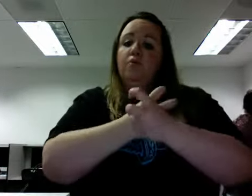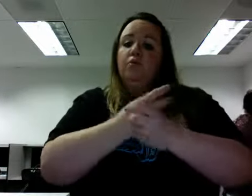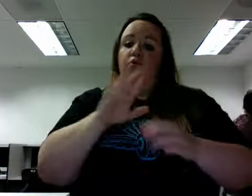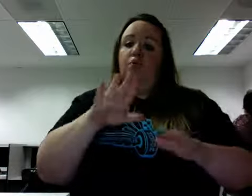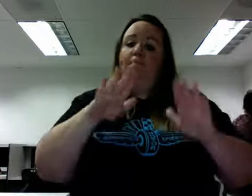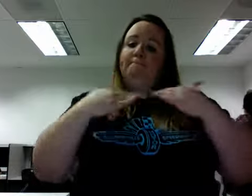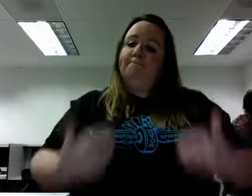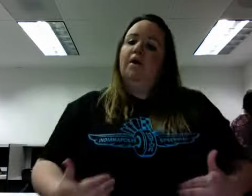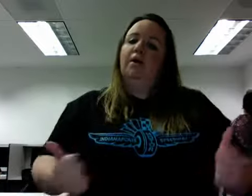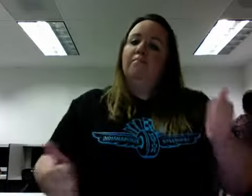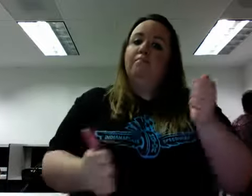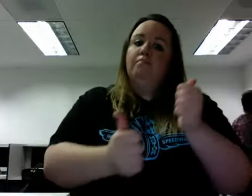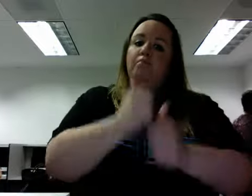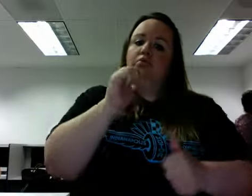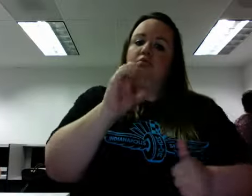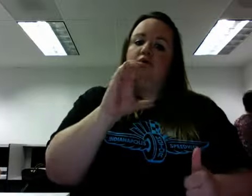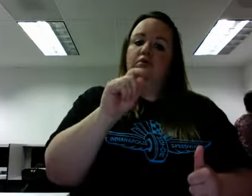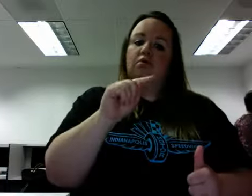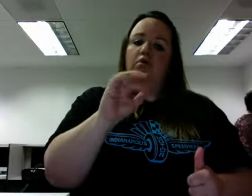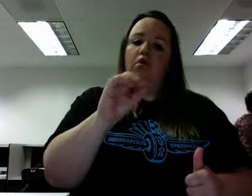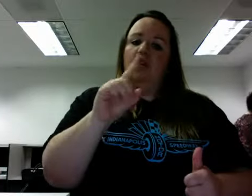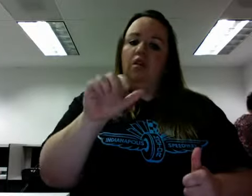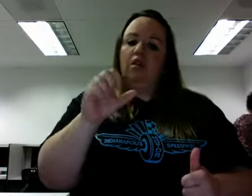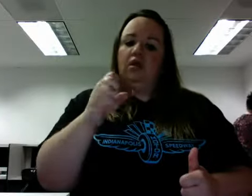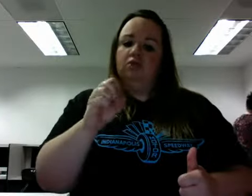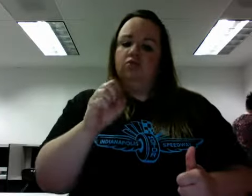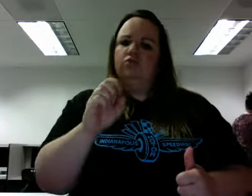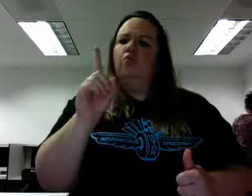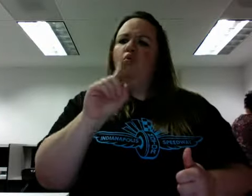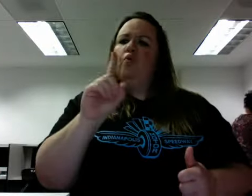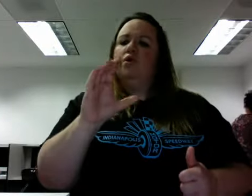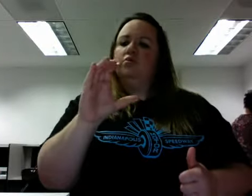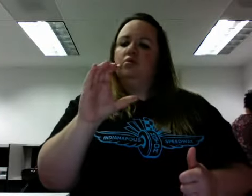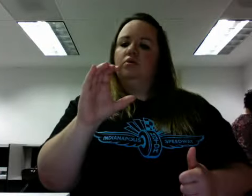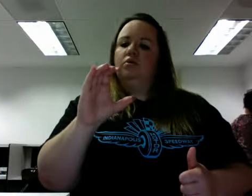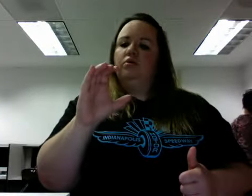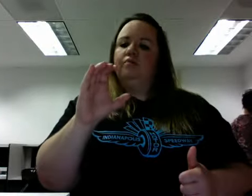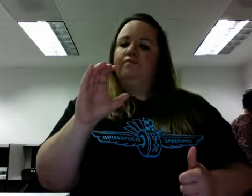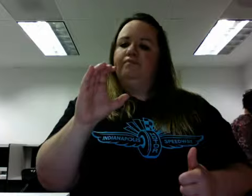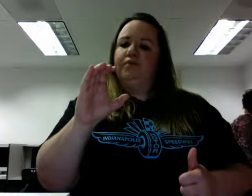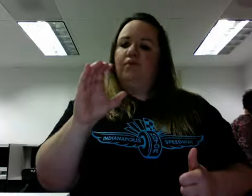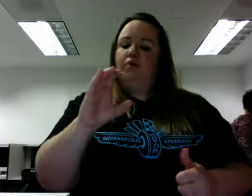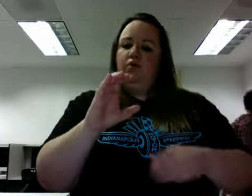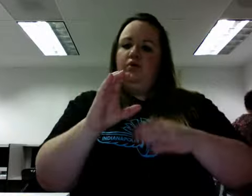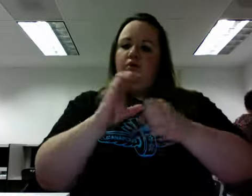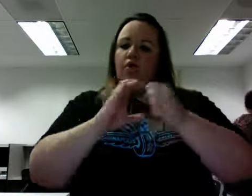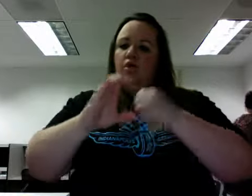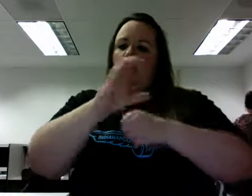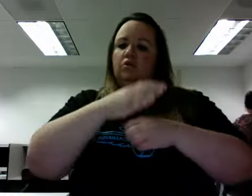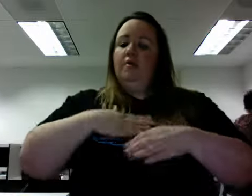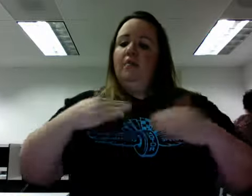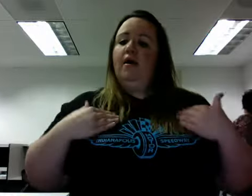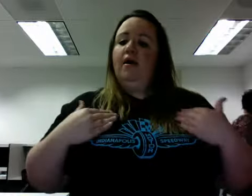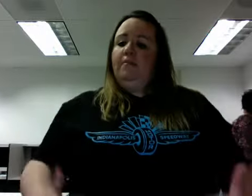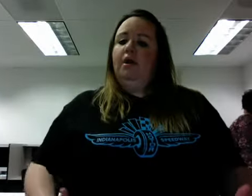where can I find cartilage on my body? How can I see an example of what cartilage is truly like? Okay, everybody go. Get your ears.